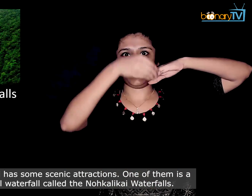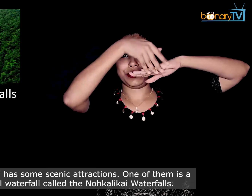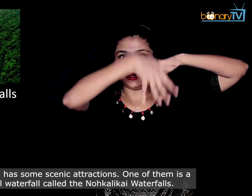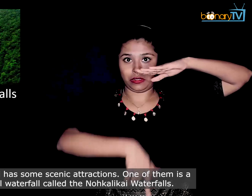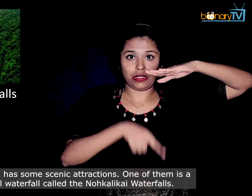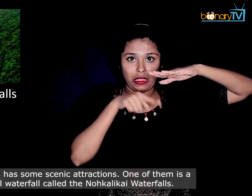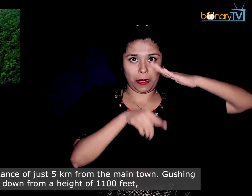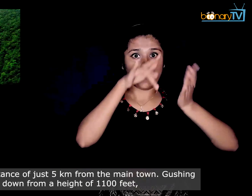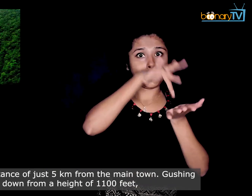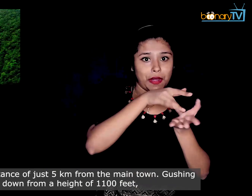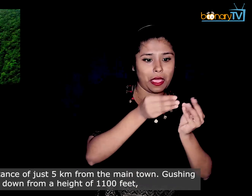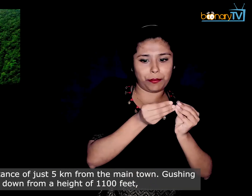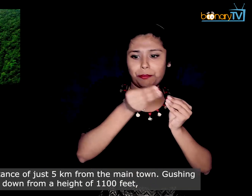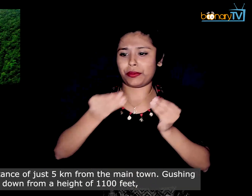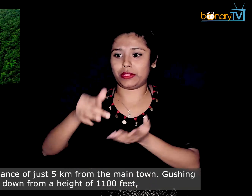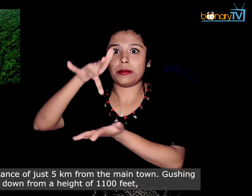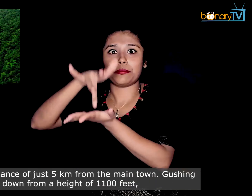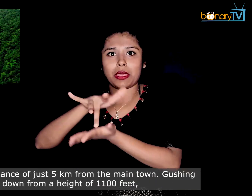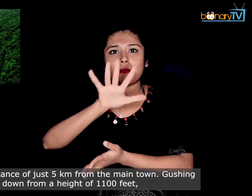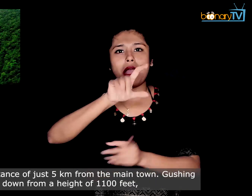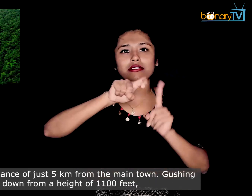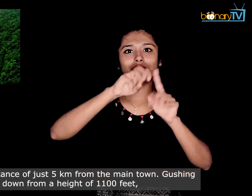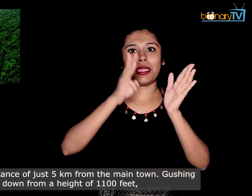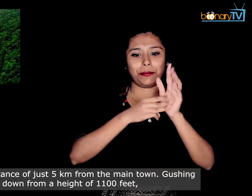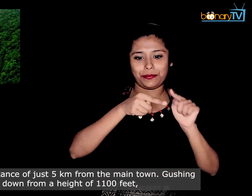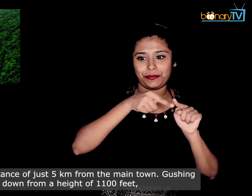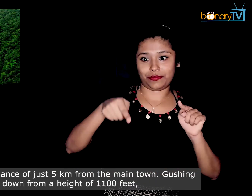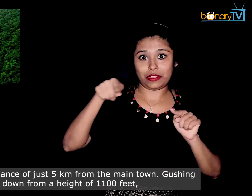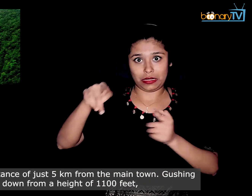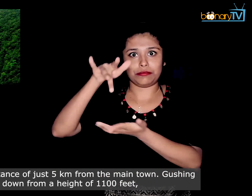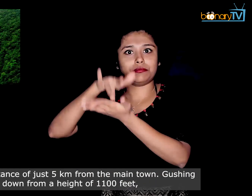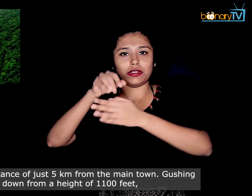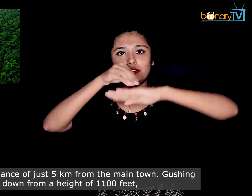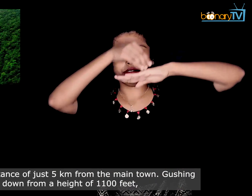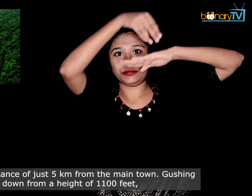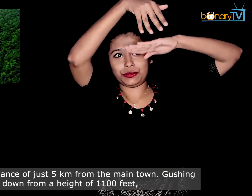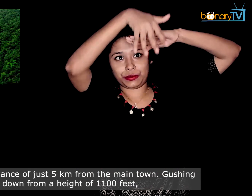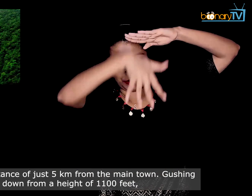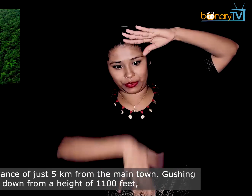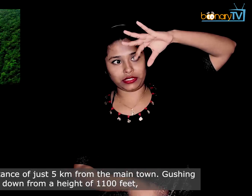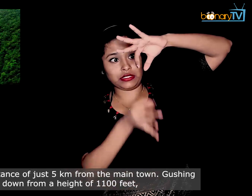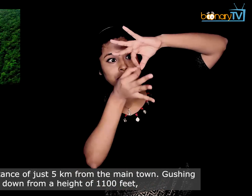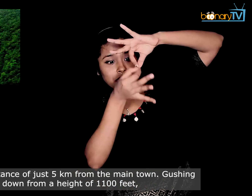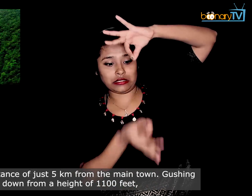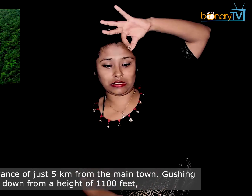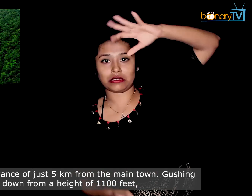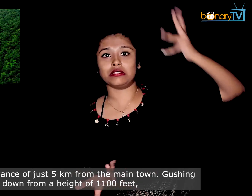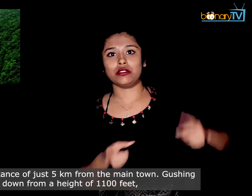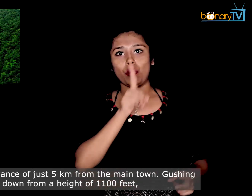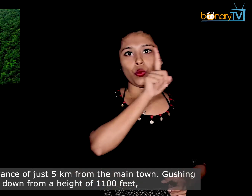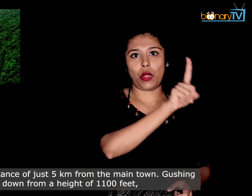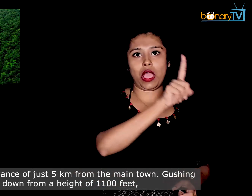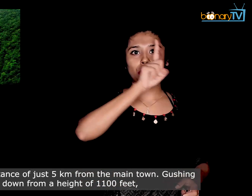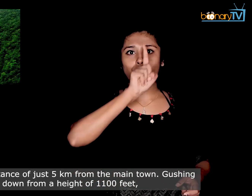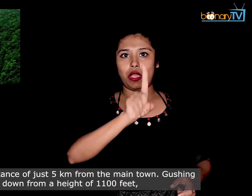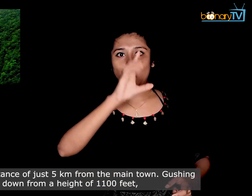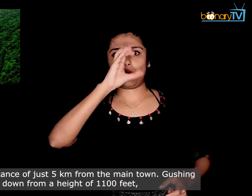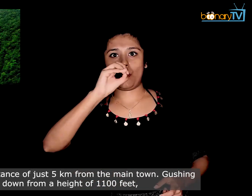Waterfalls. It is just at a distance of 5 kilometers from the main town. Gushing down from a height of